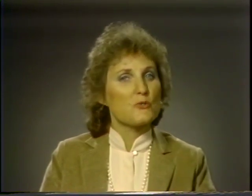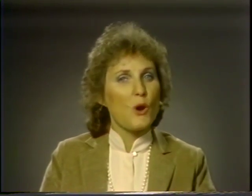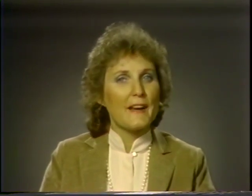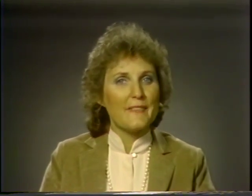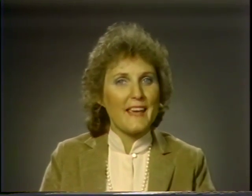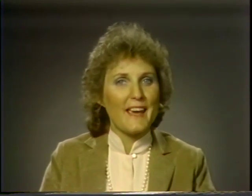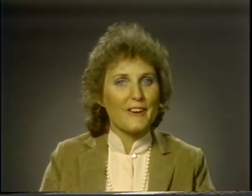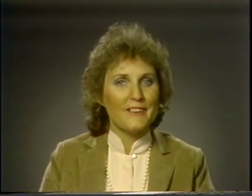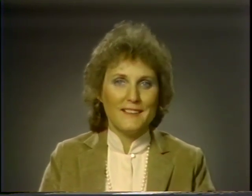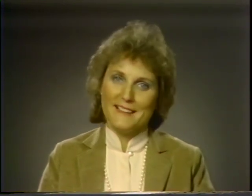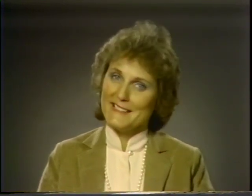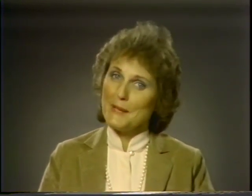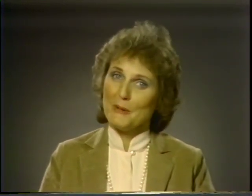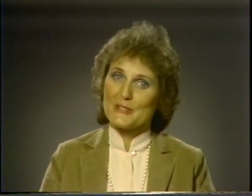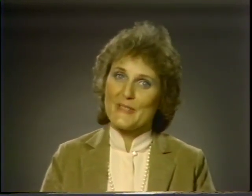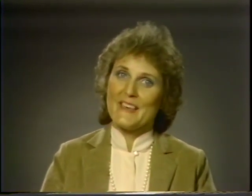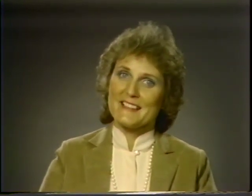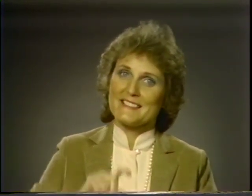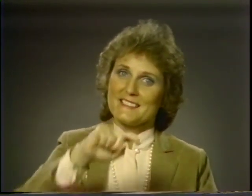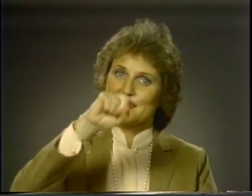drawn in the air, similar to this.